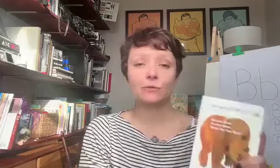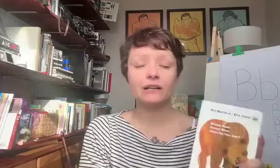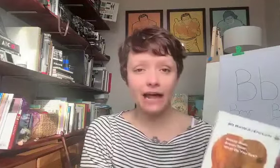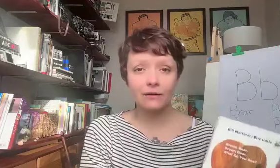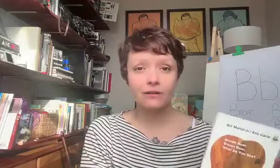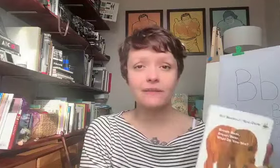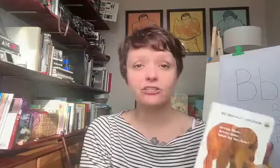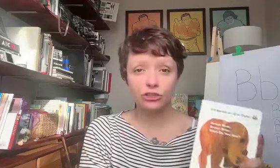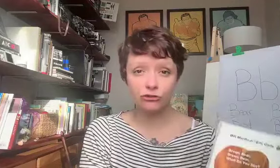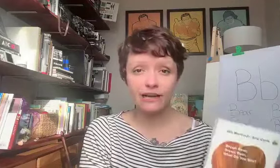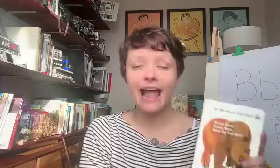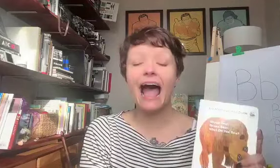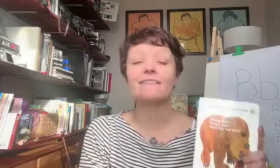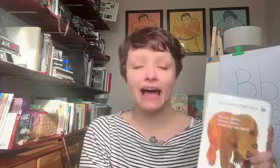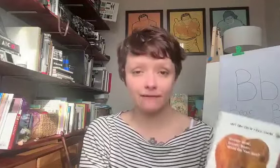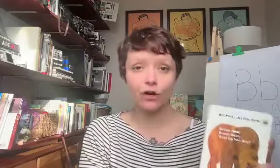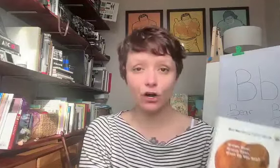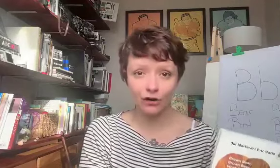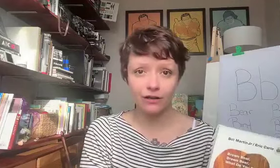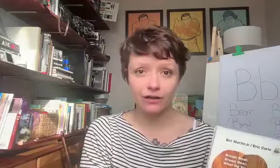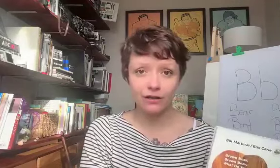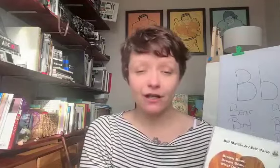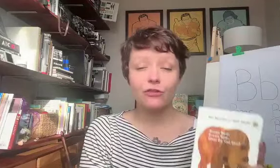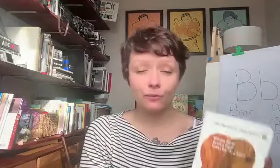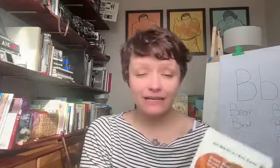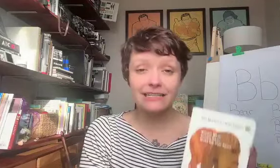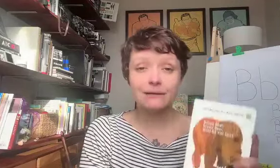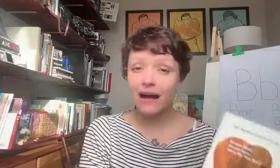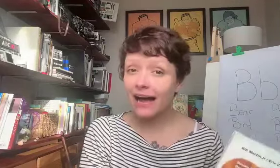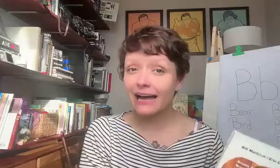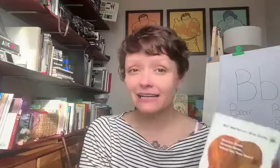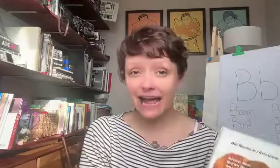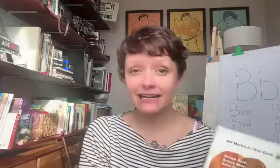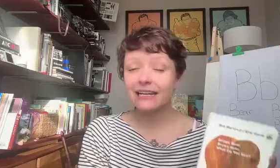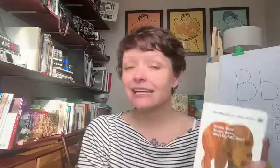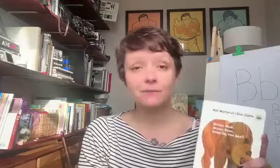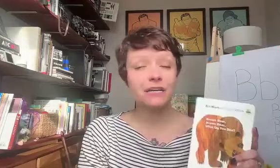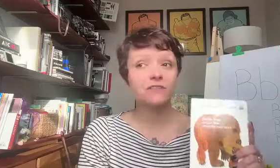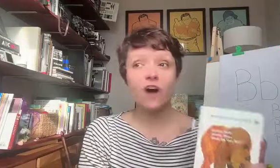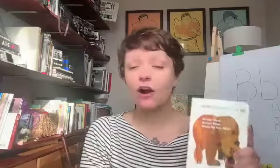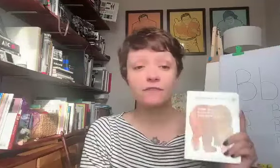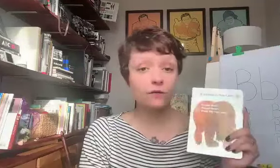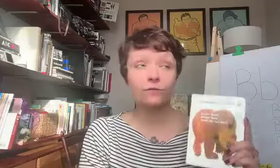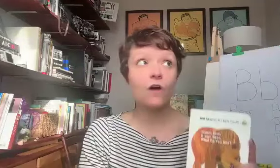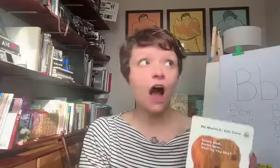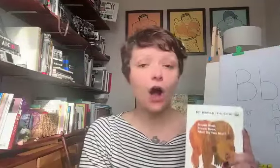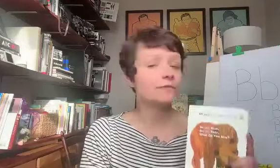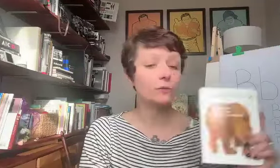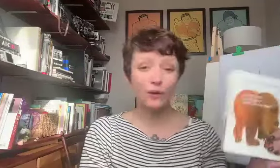read aloud these children have ever heard. The reasoning behind, again, is because far often we read